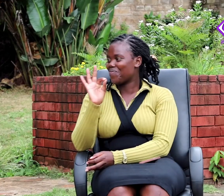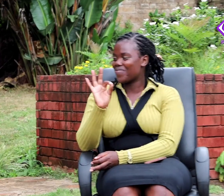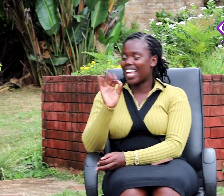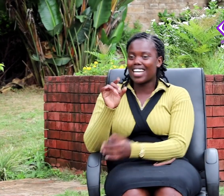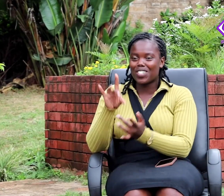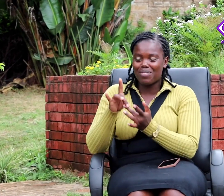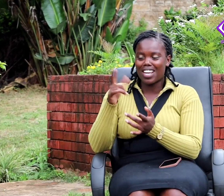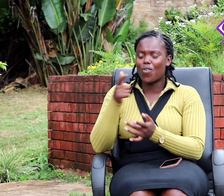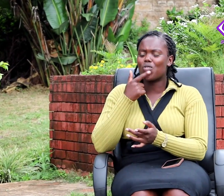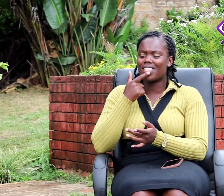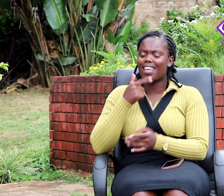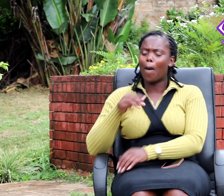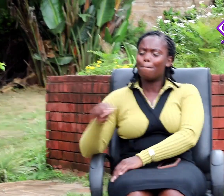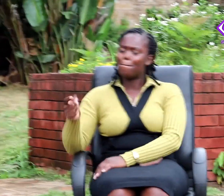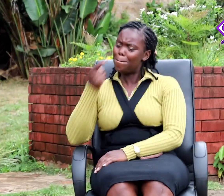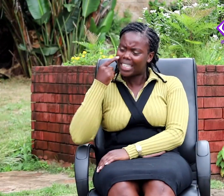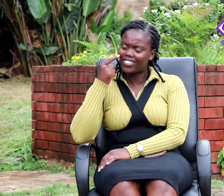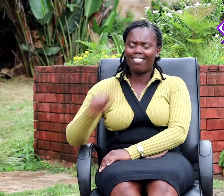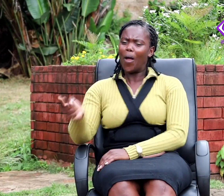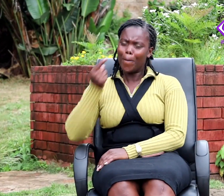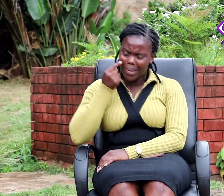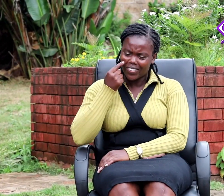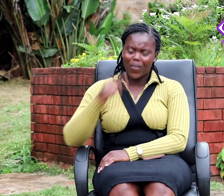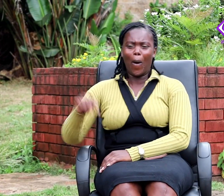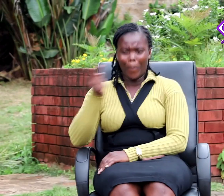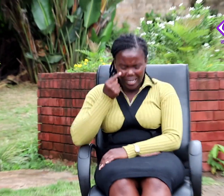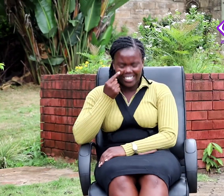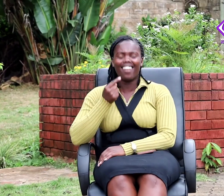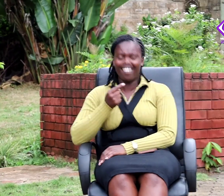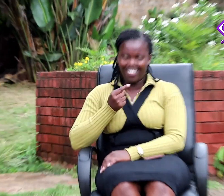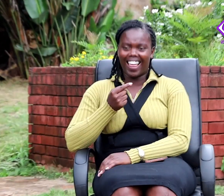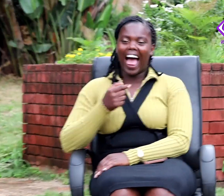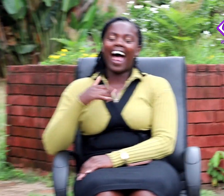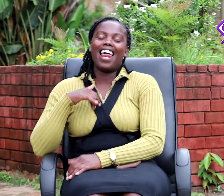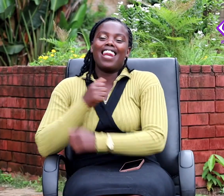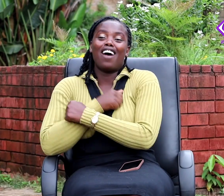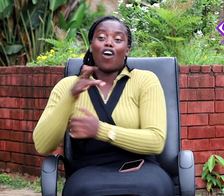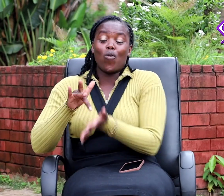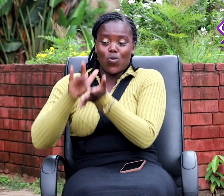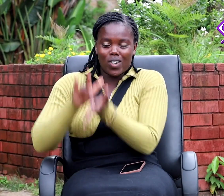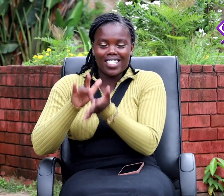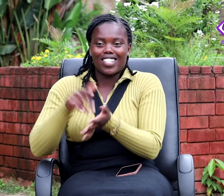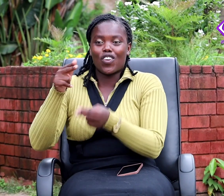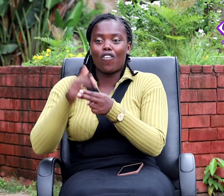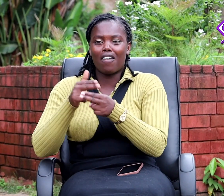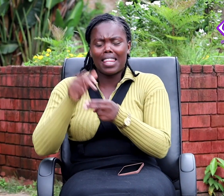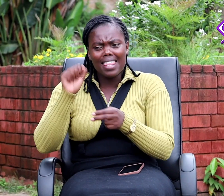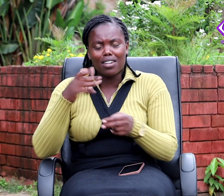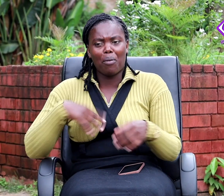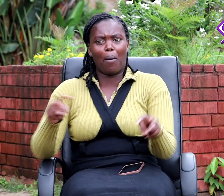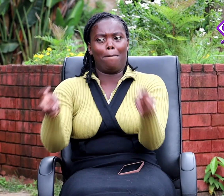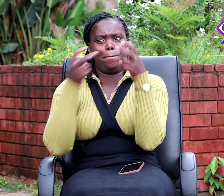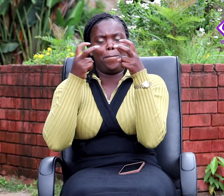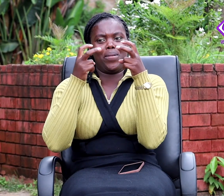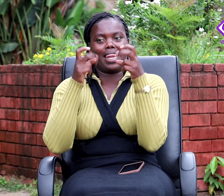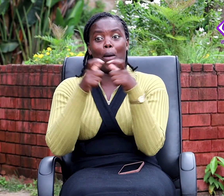That's amazing, especially the area where you said you want everyone to be just like Michelle. If we have